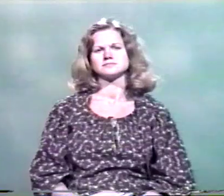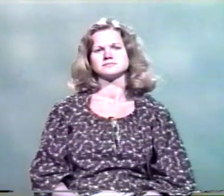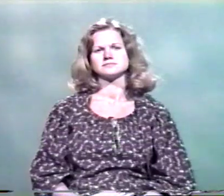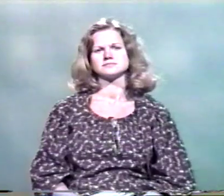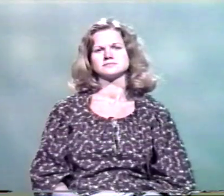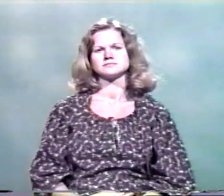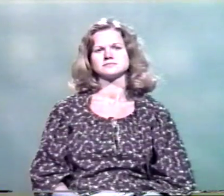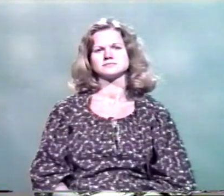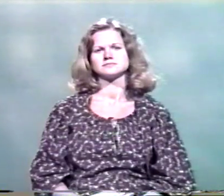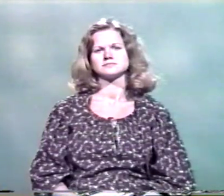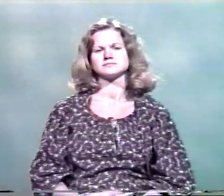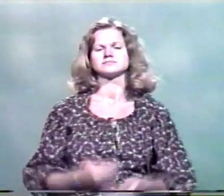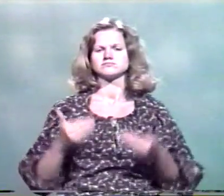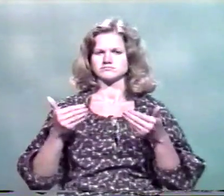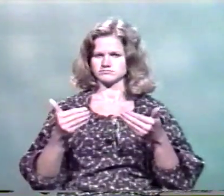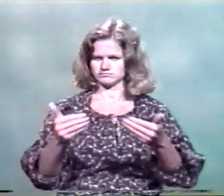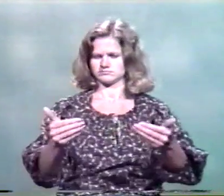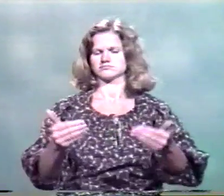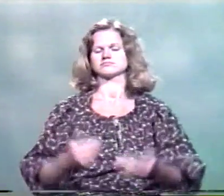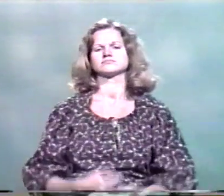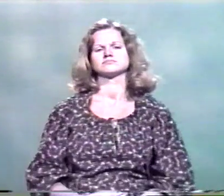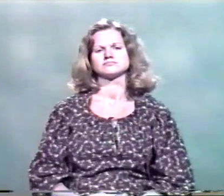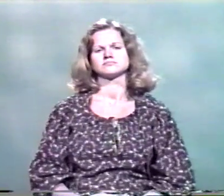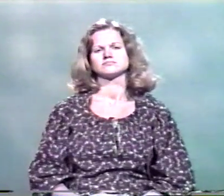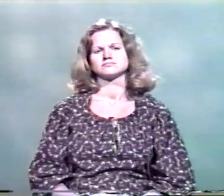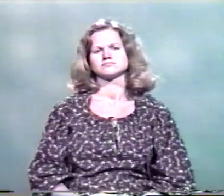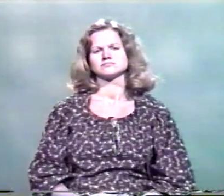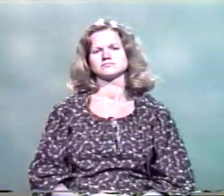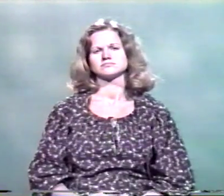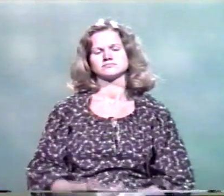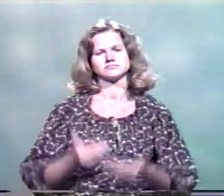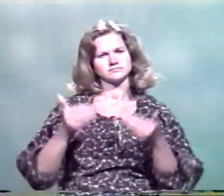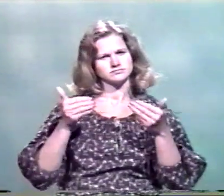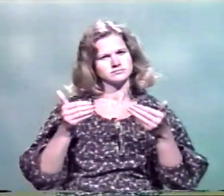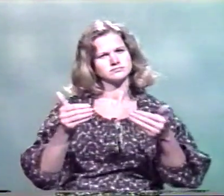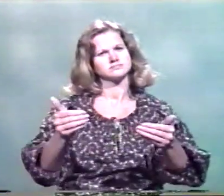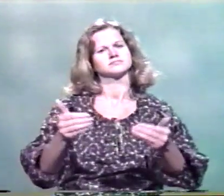To go ahead with something. To go ahead.